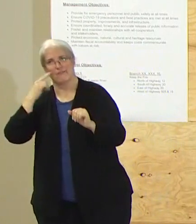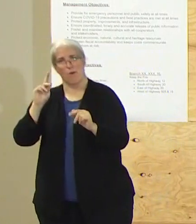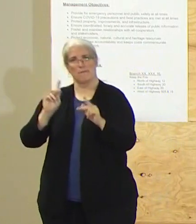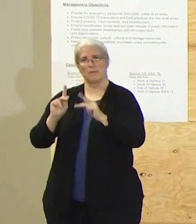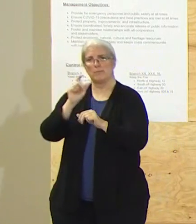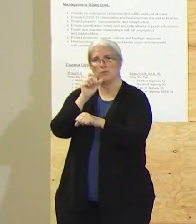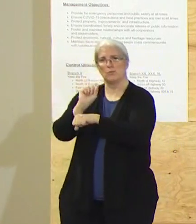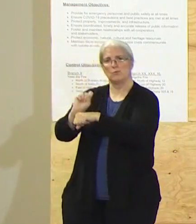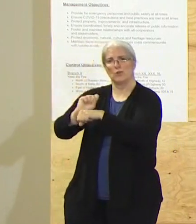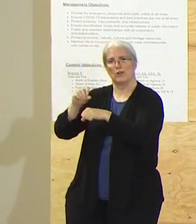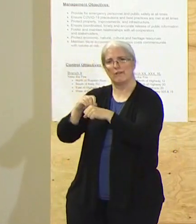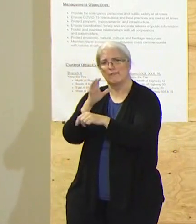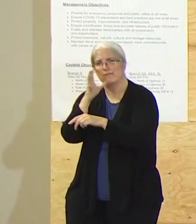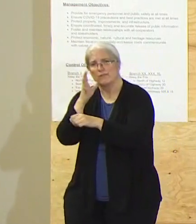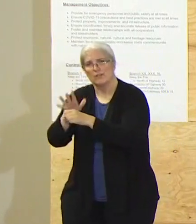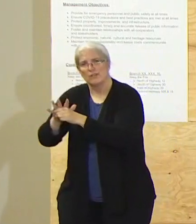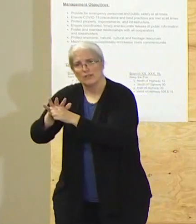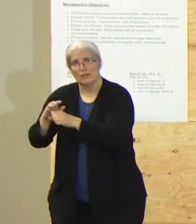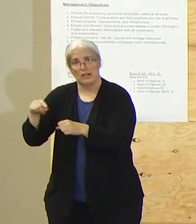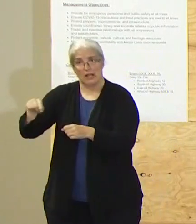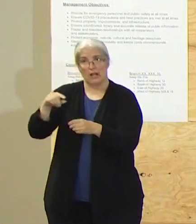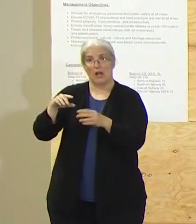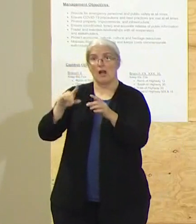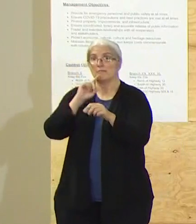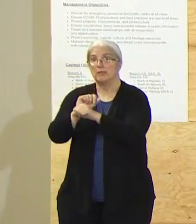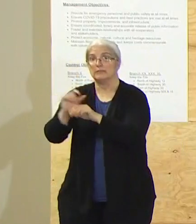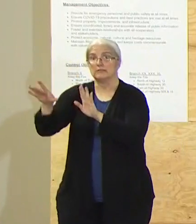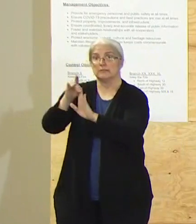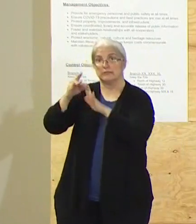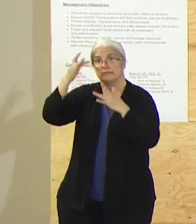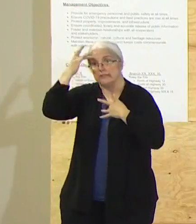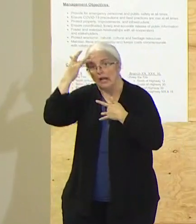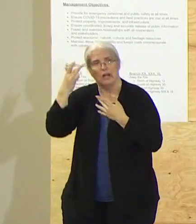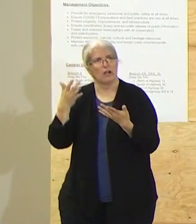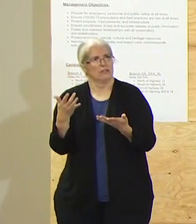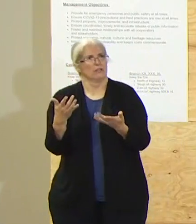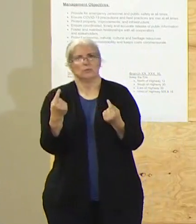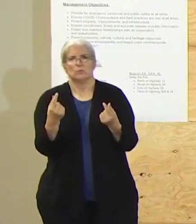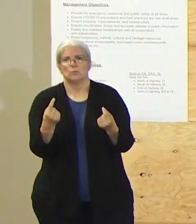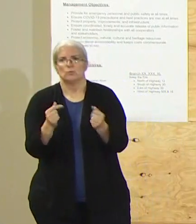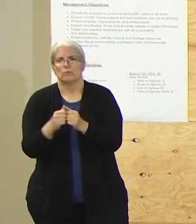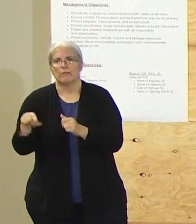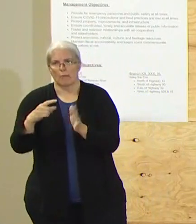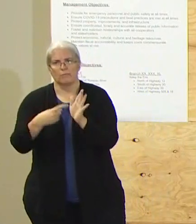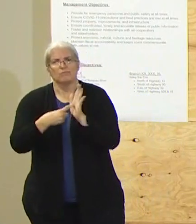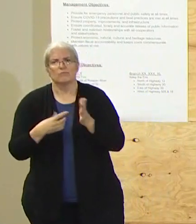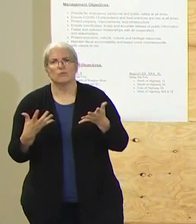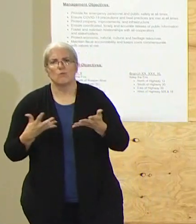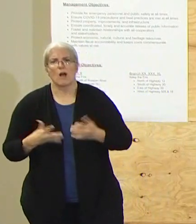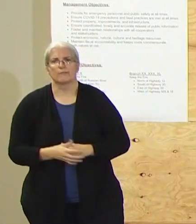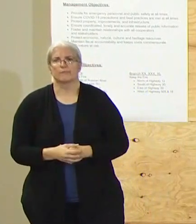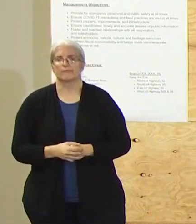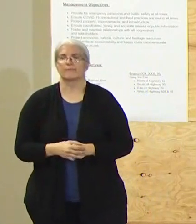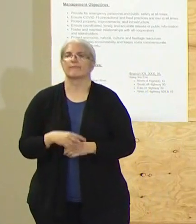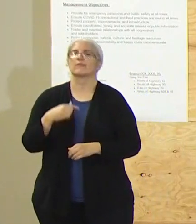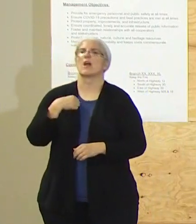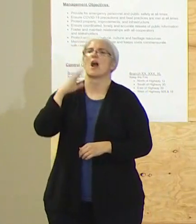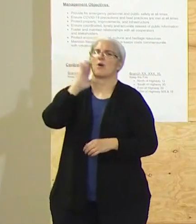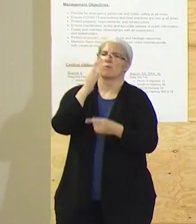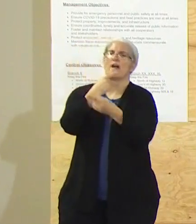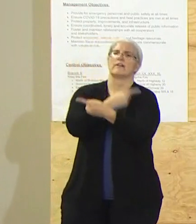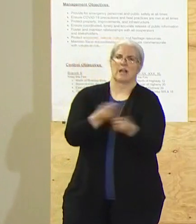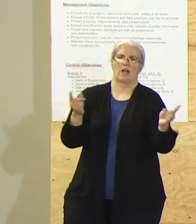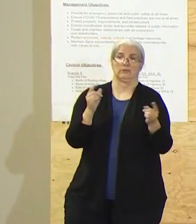legislature to tackle just that. We're working with legislative leaders to tackle just that. We'll be making an announcement in that space on that issue very, very